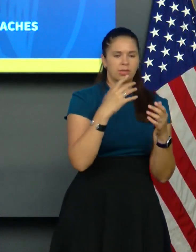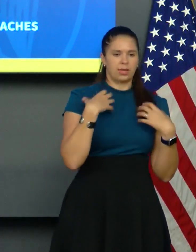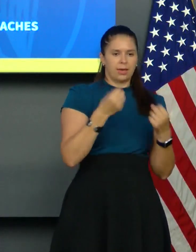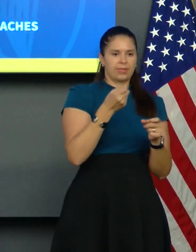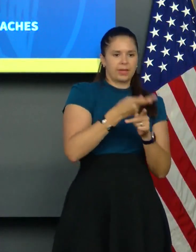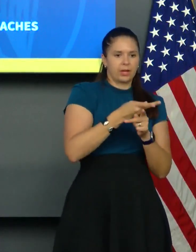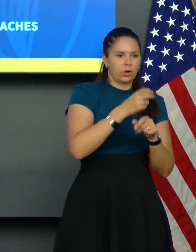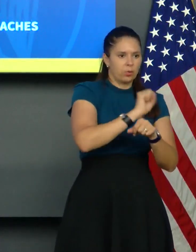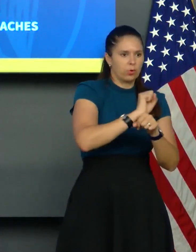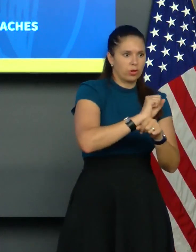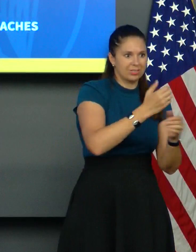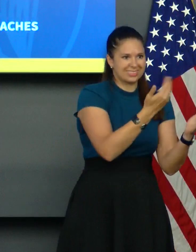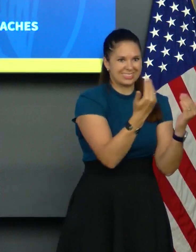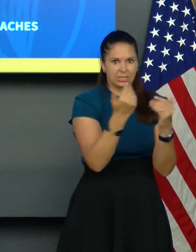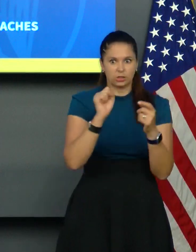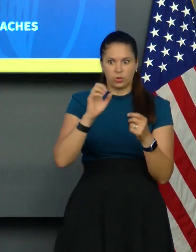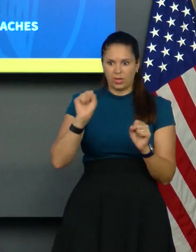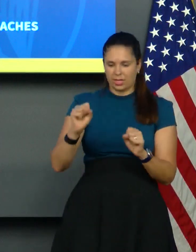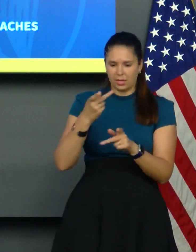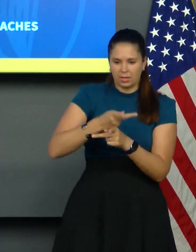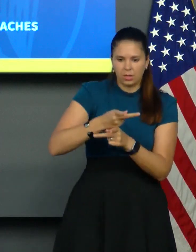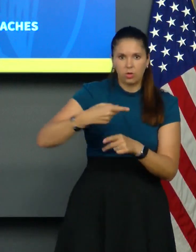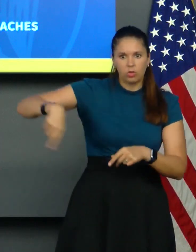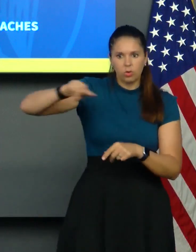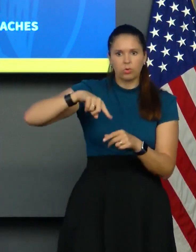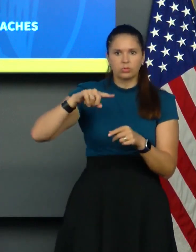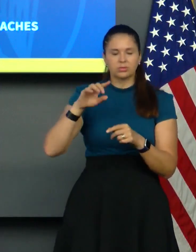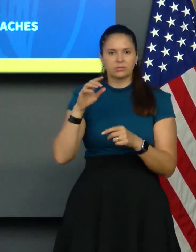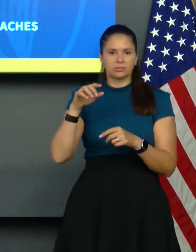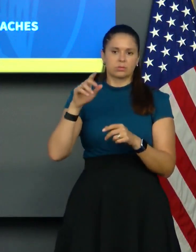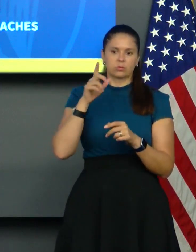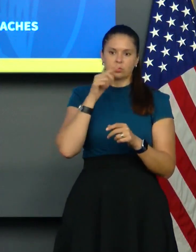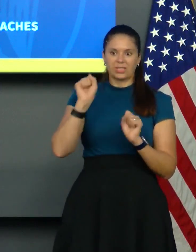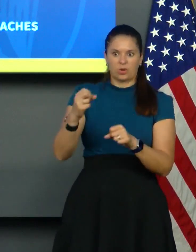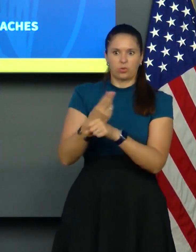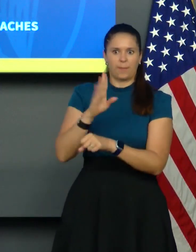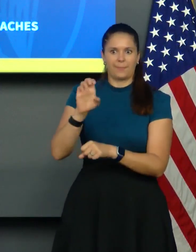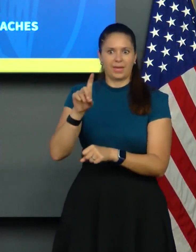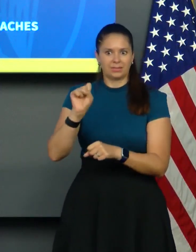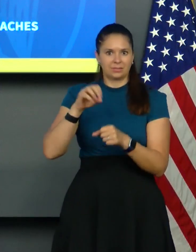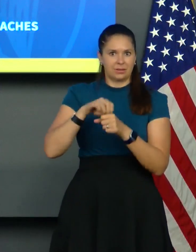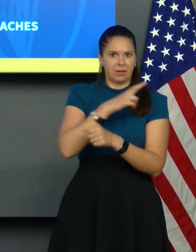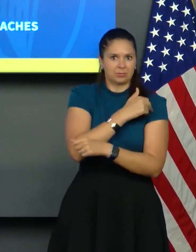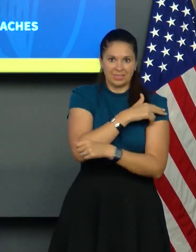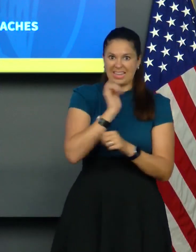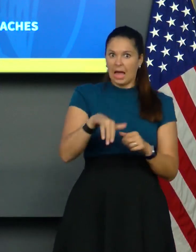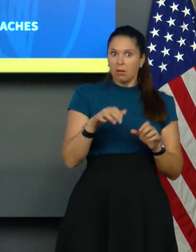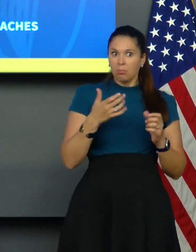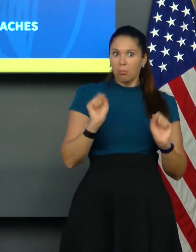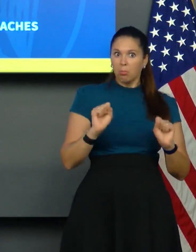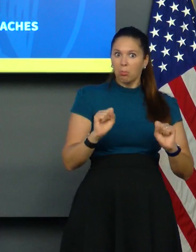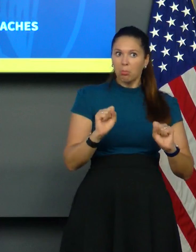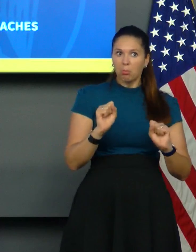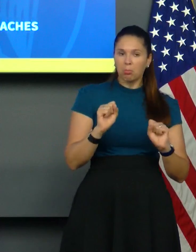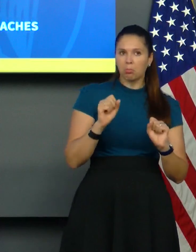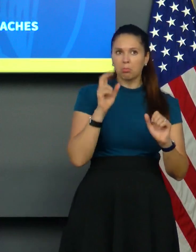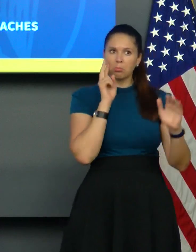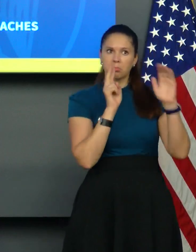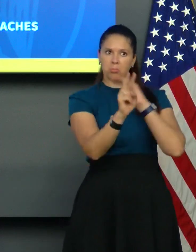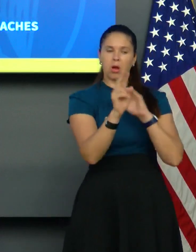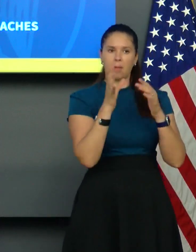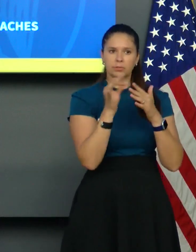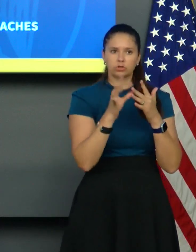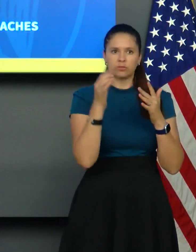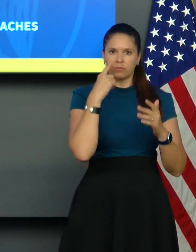order to be bedside, as she mentioned it. That's what she's talking about. That's the most viable option for us.